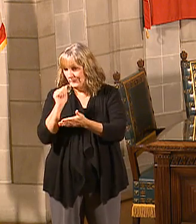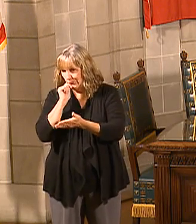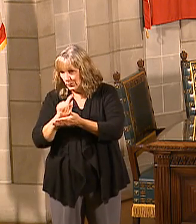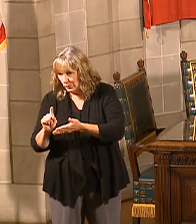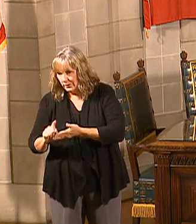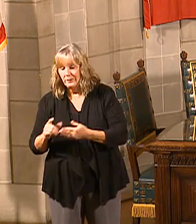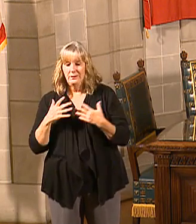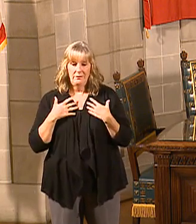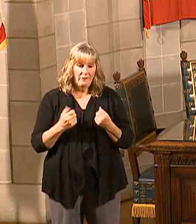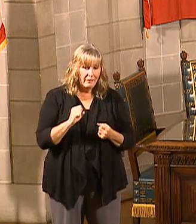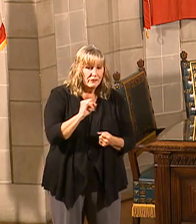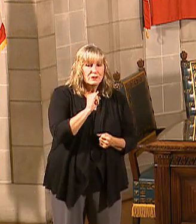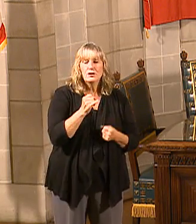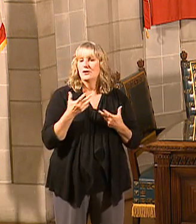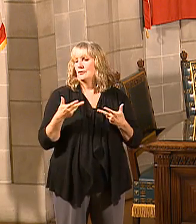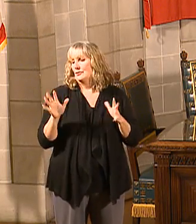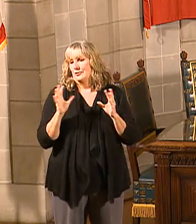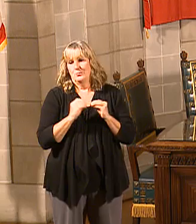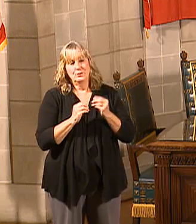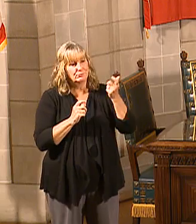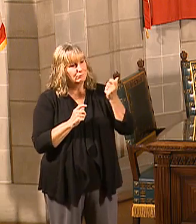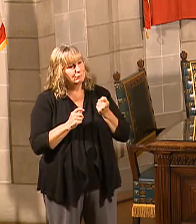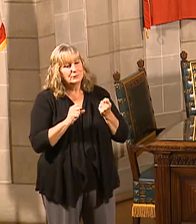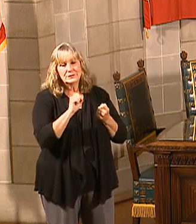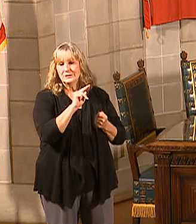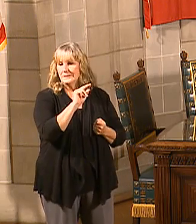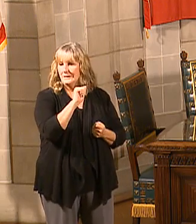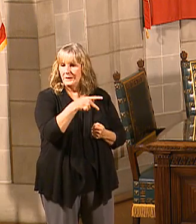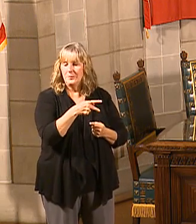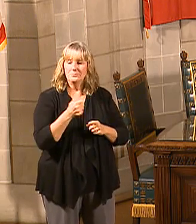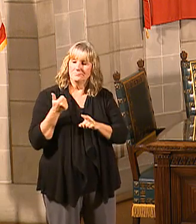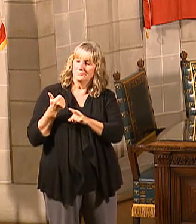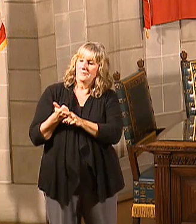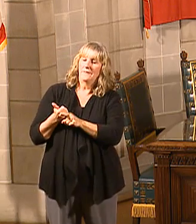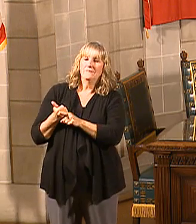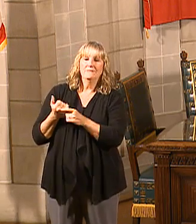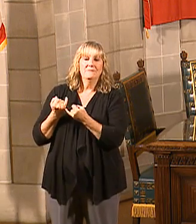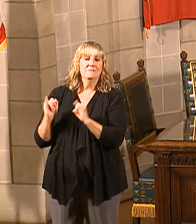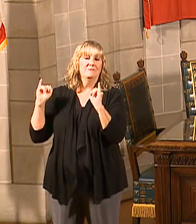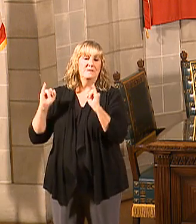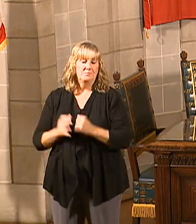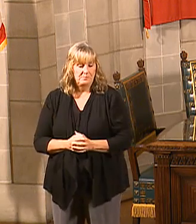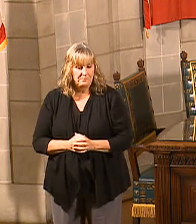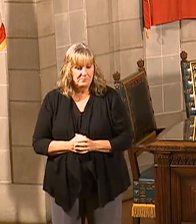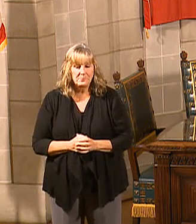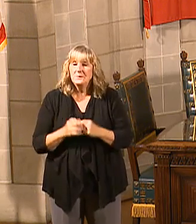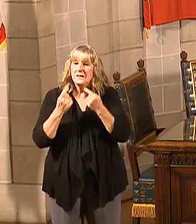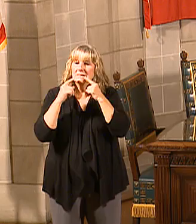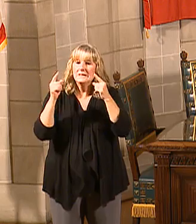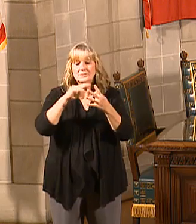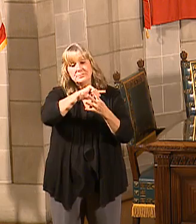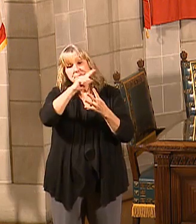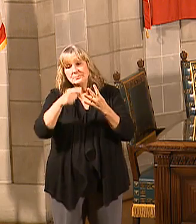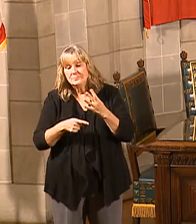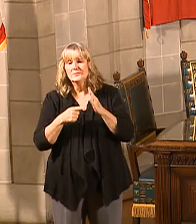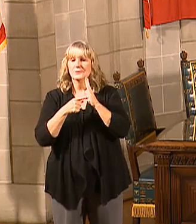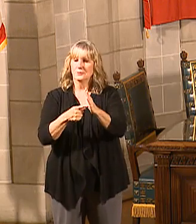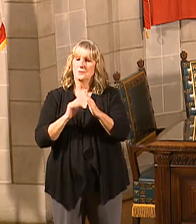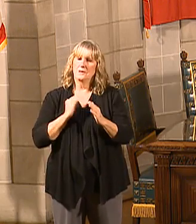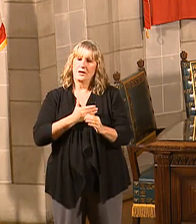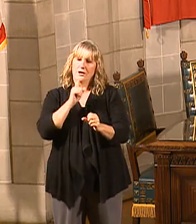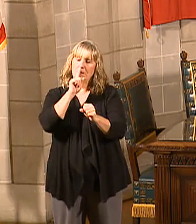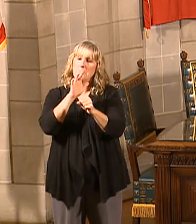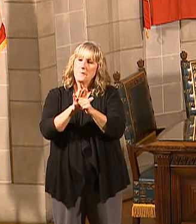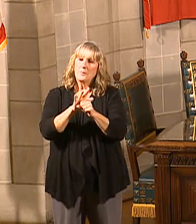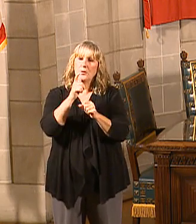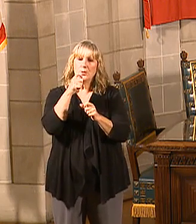insurance. He is no longer receiving SNAP and is completely self-reliant. These successes reflect our commitment to